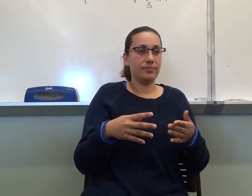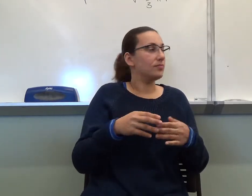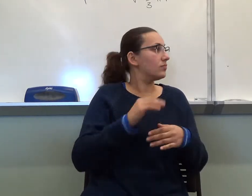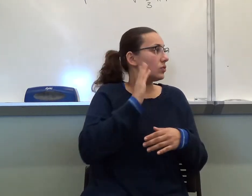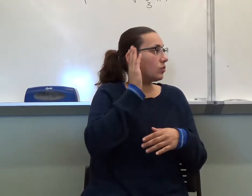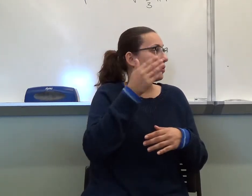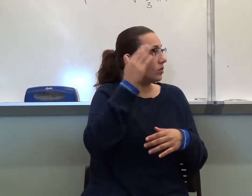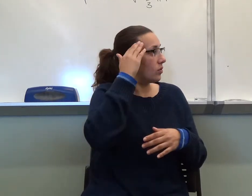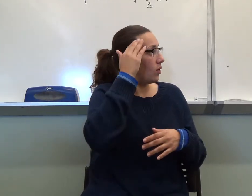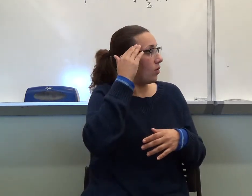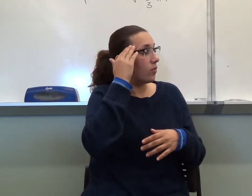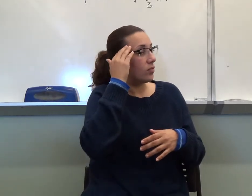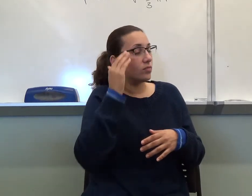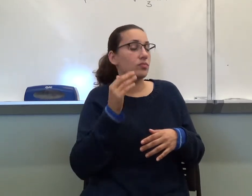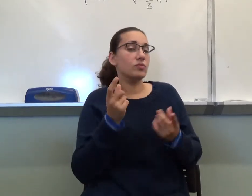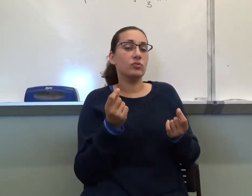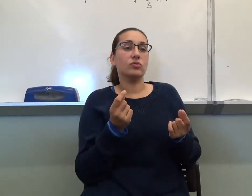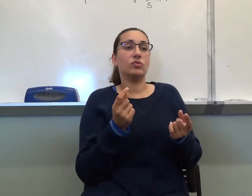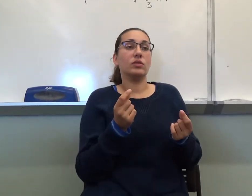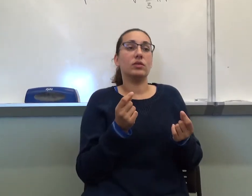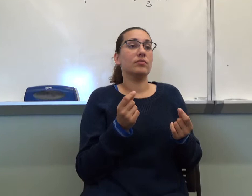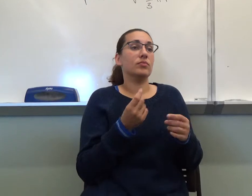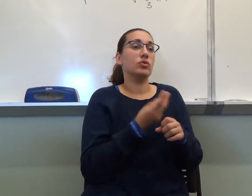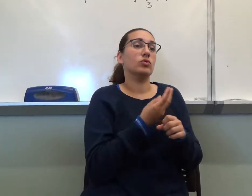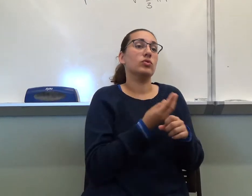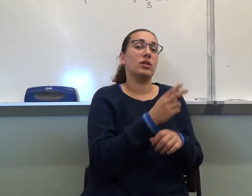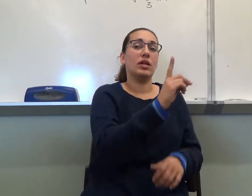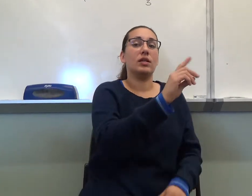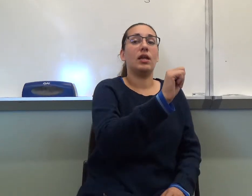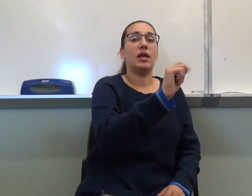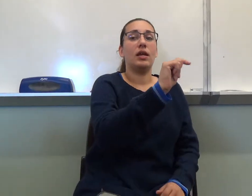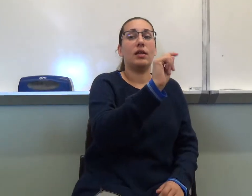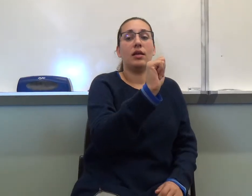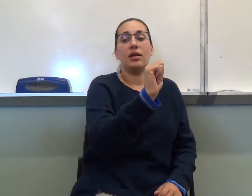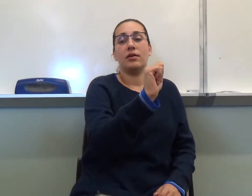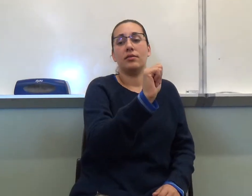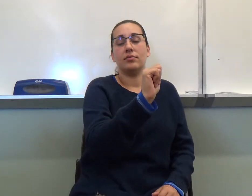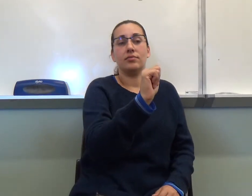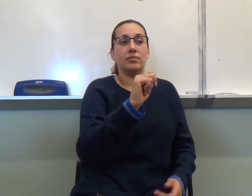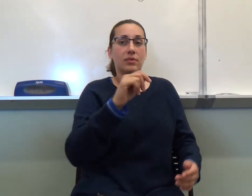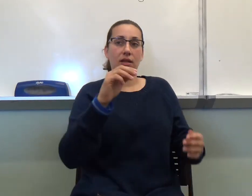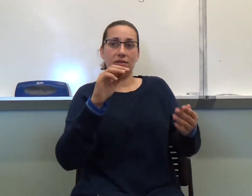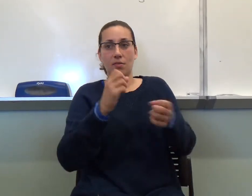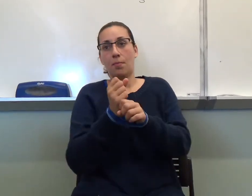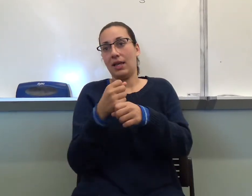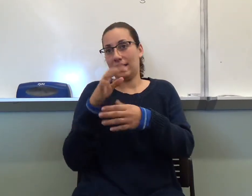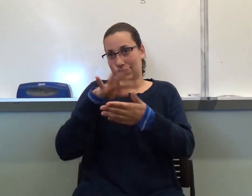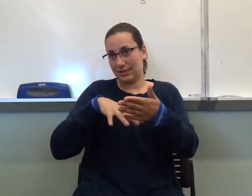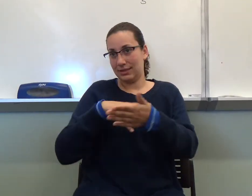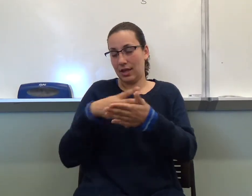you go from raw data into the table form, and then we'll immediately go from tables into something much more readable and